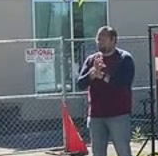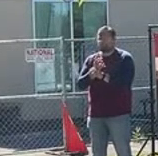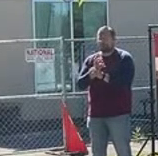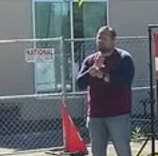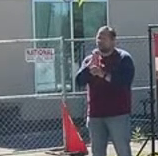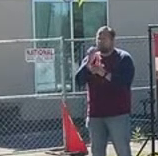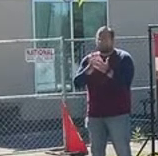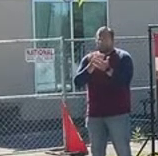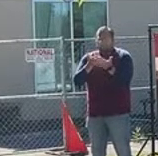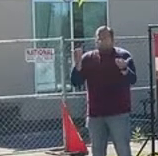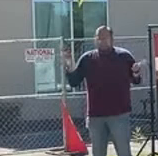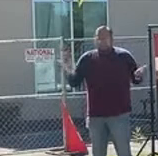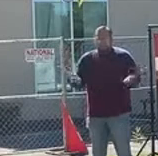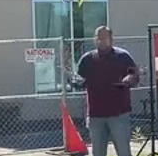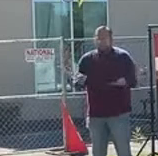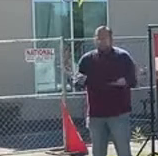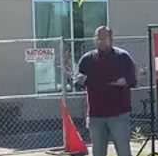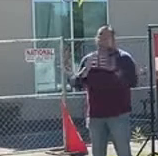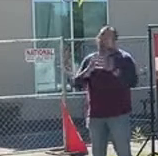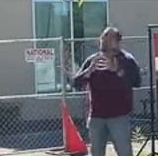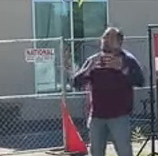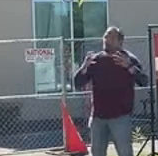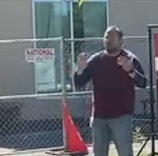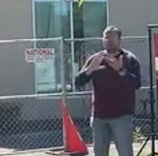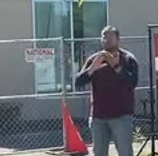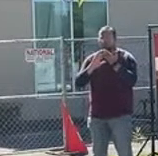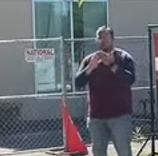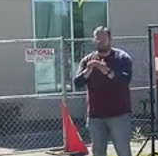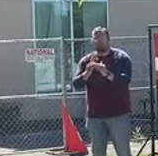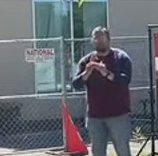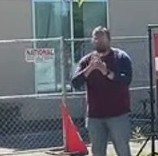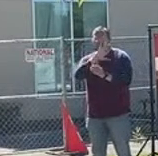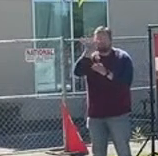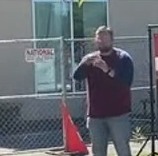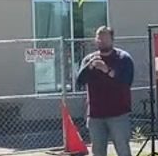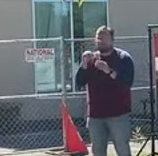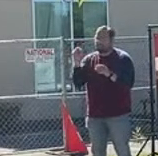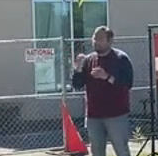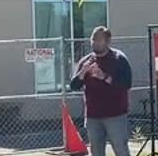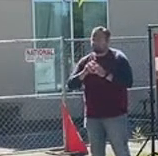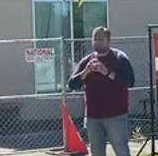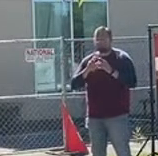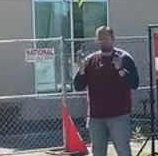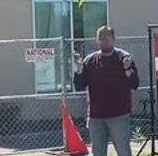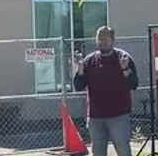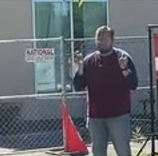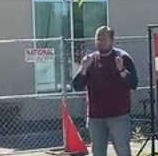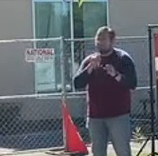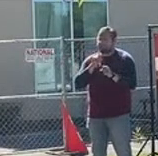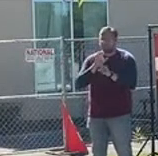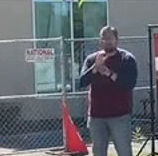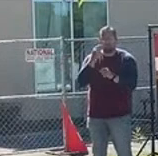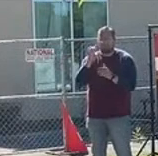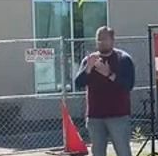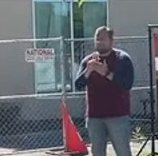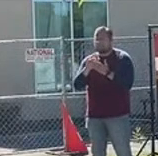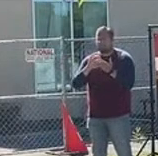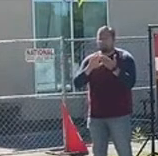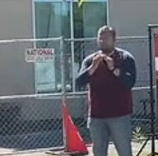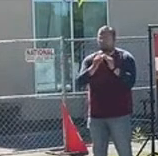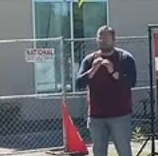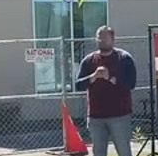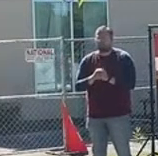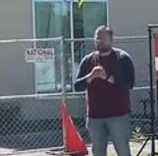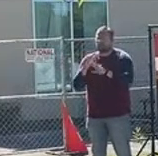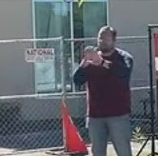place without a ton of community involvement, right? Because this is a huge commitment for the Salem-Keizer community. And so literally